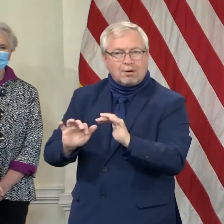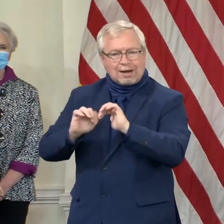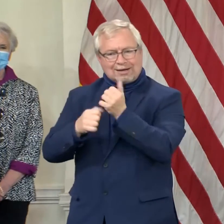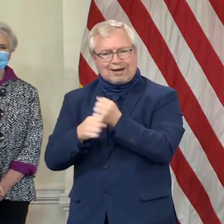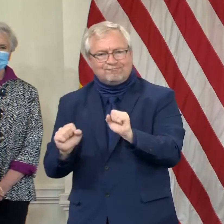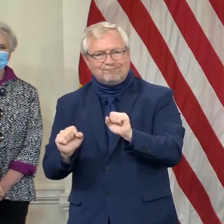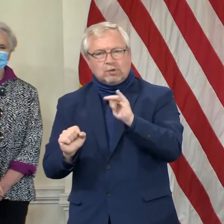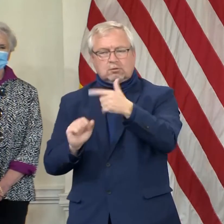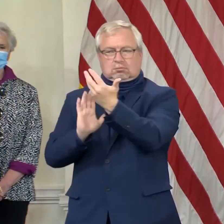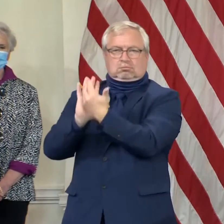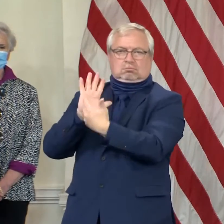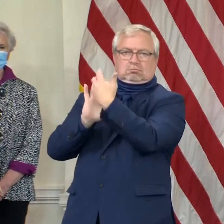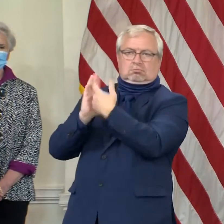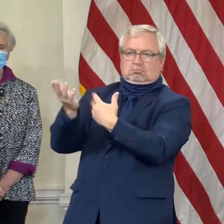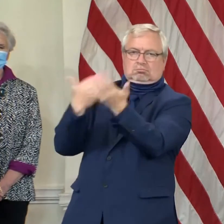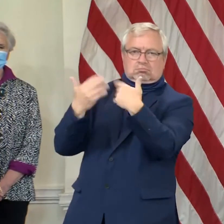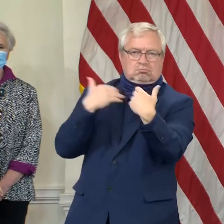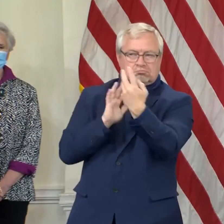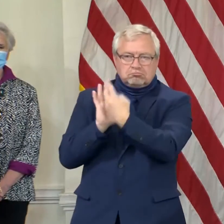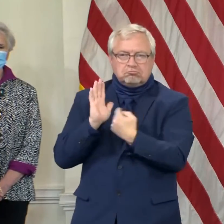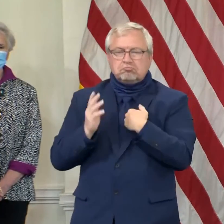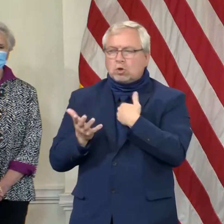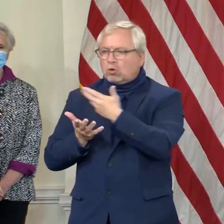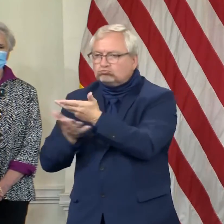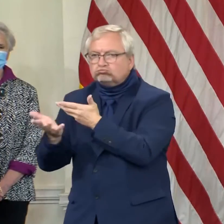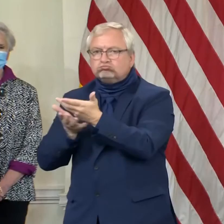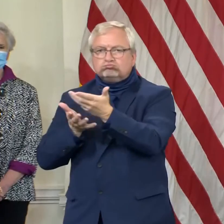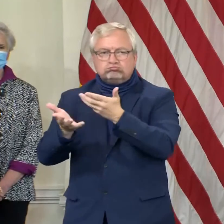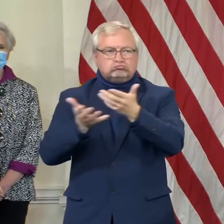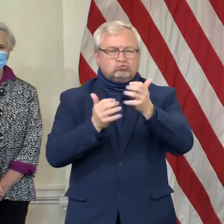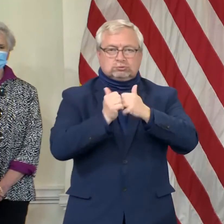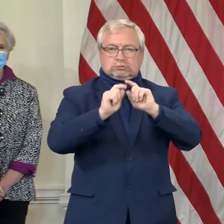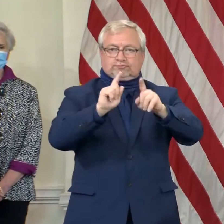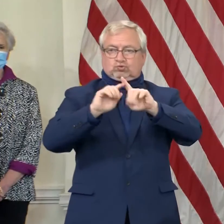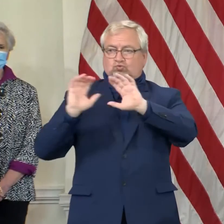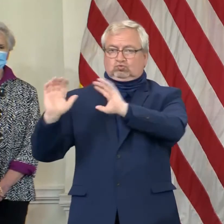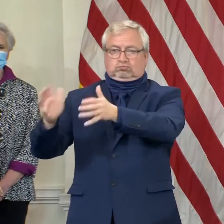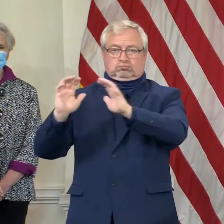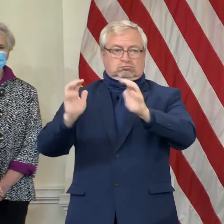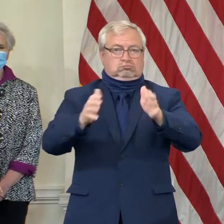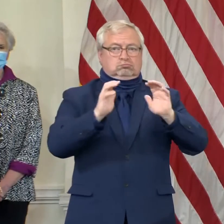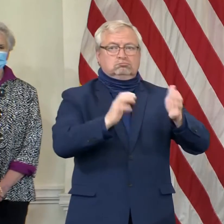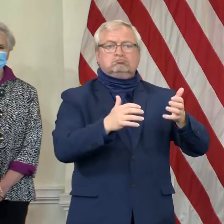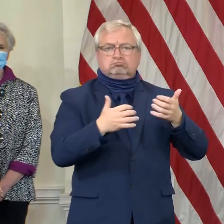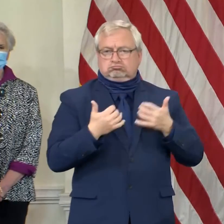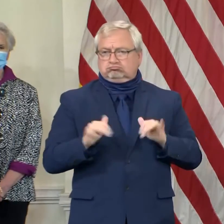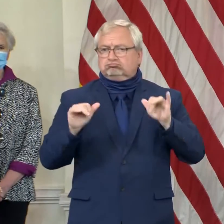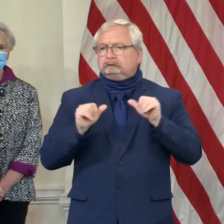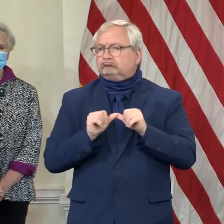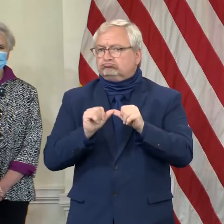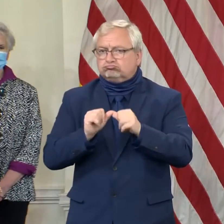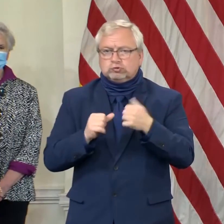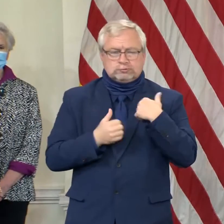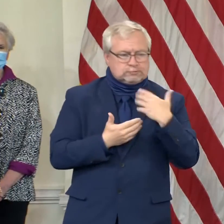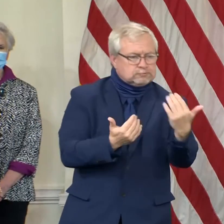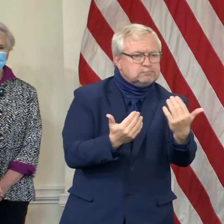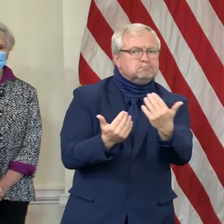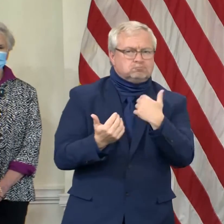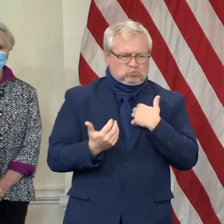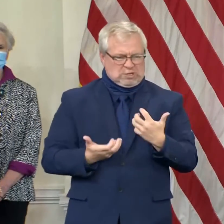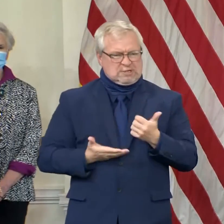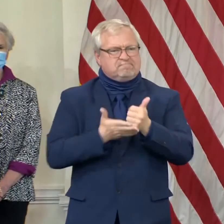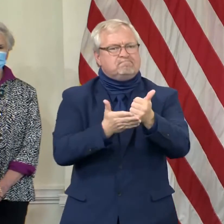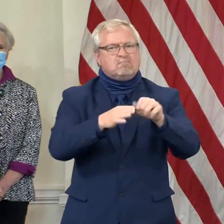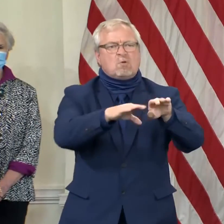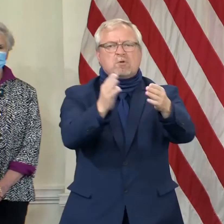very closely with all of them as they prepare for their phased, safe, and gradual reopenings.